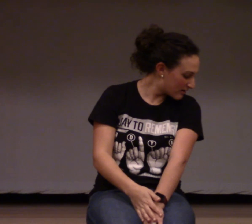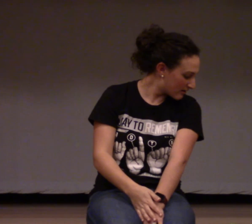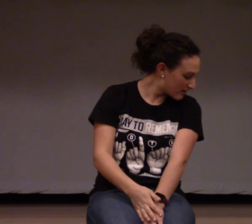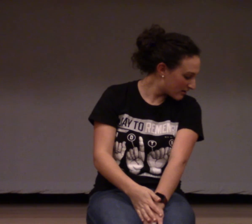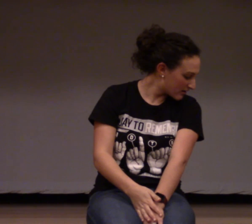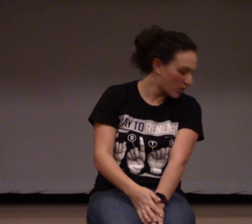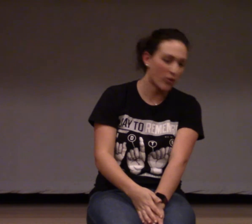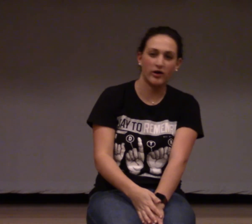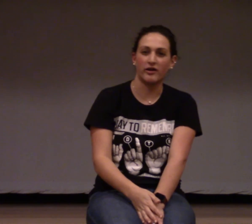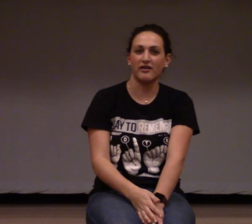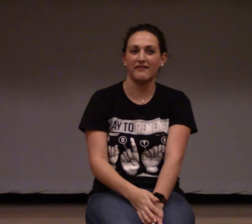Corn.